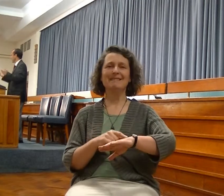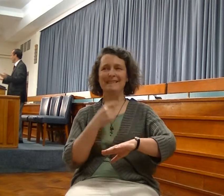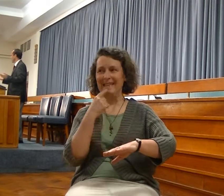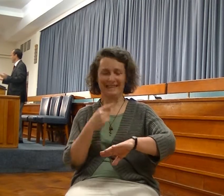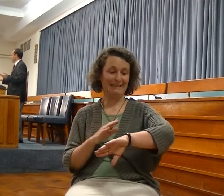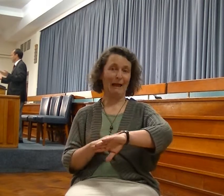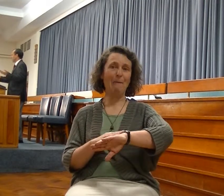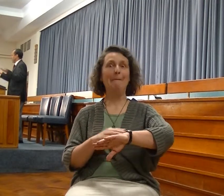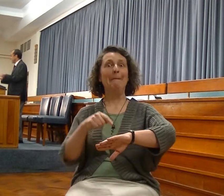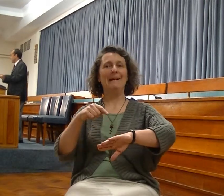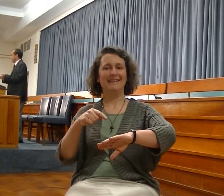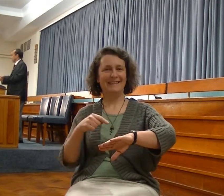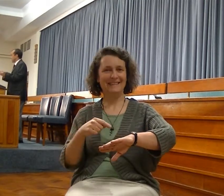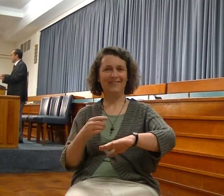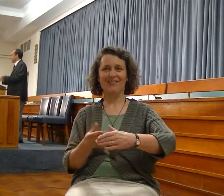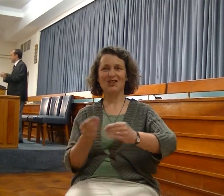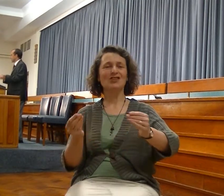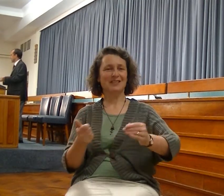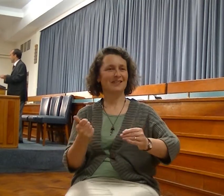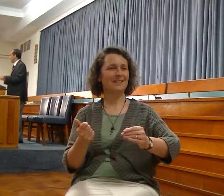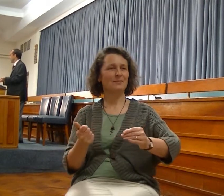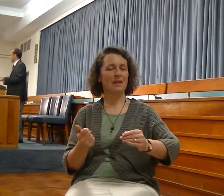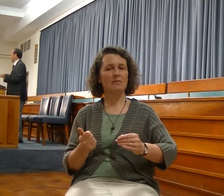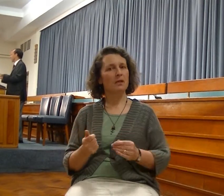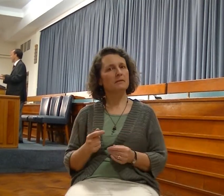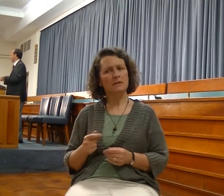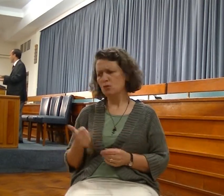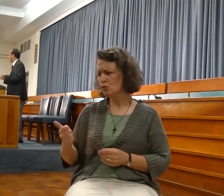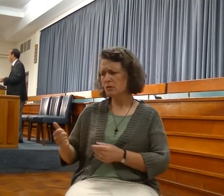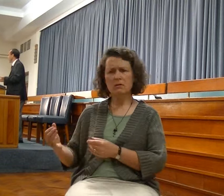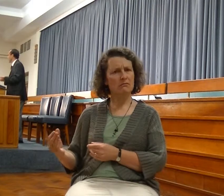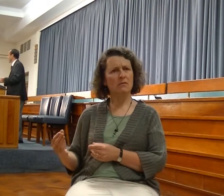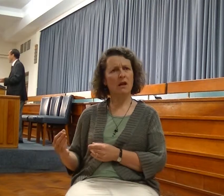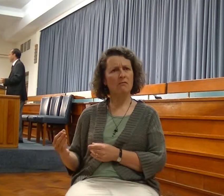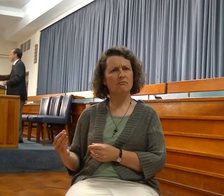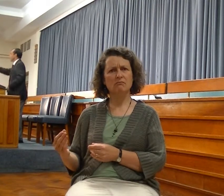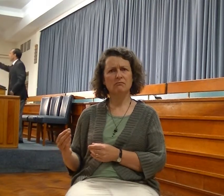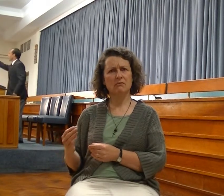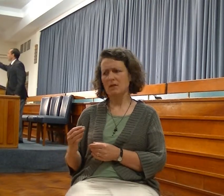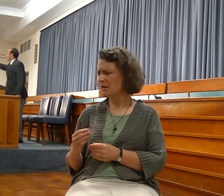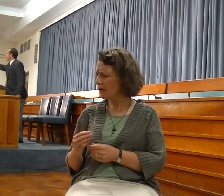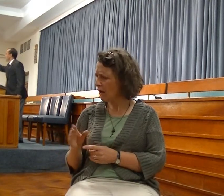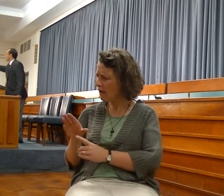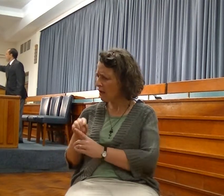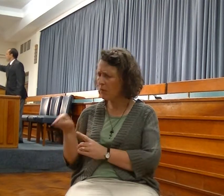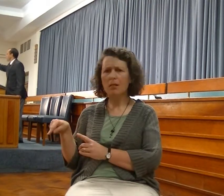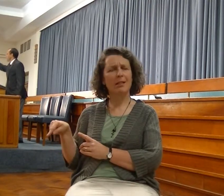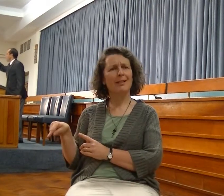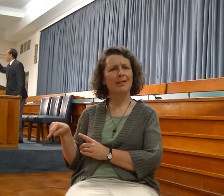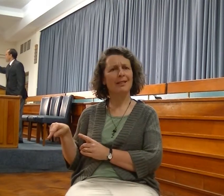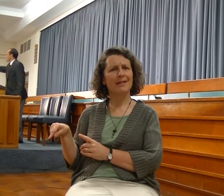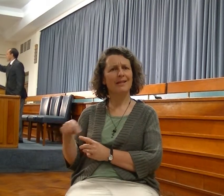I have more time to say more. But here, just with this example, I wish I have the whole time with you. There are